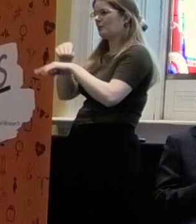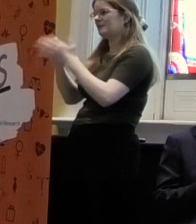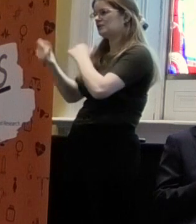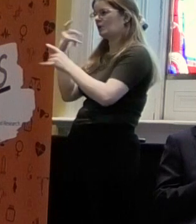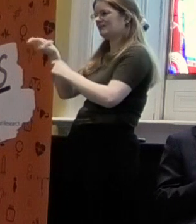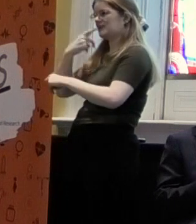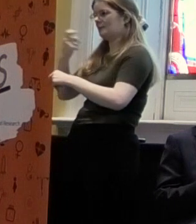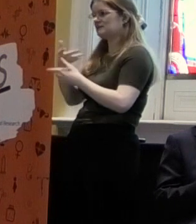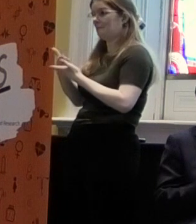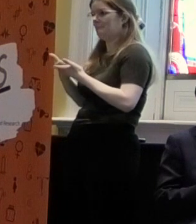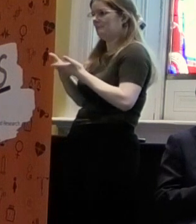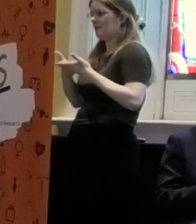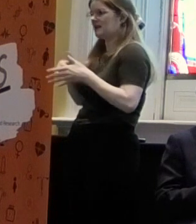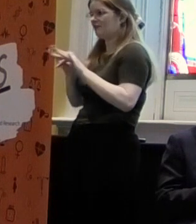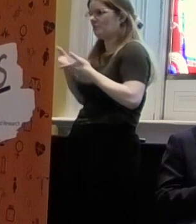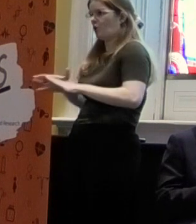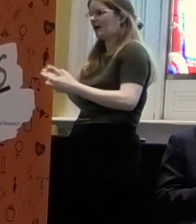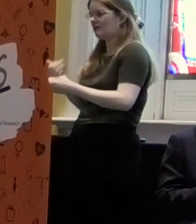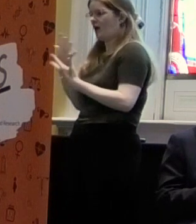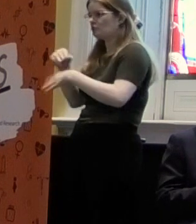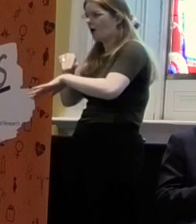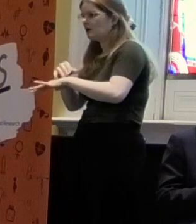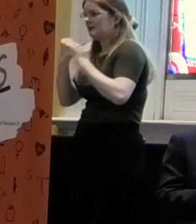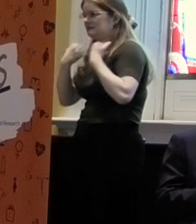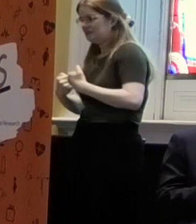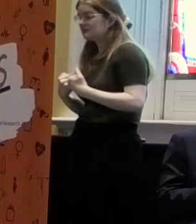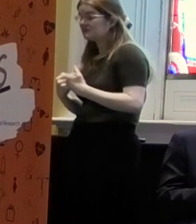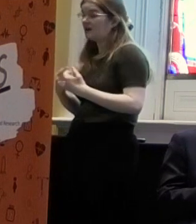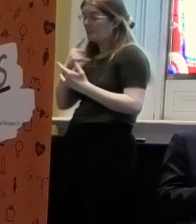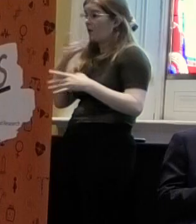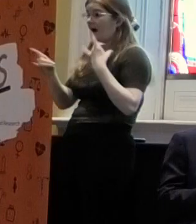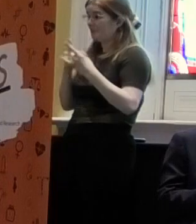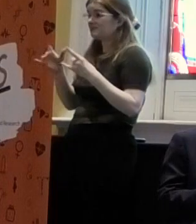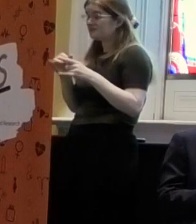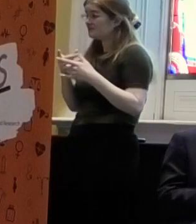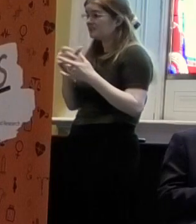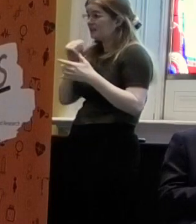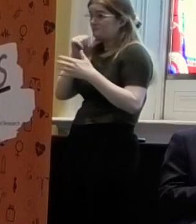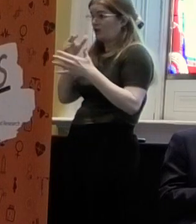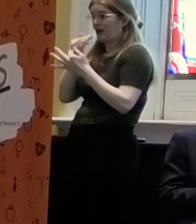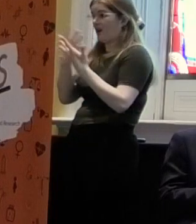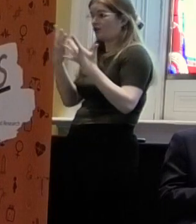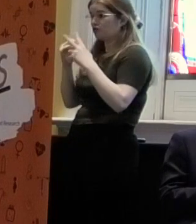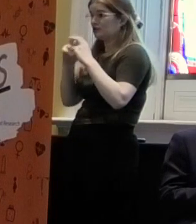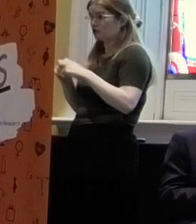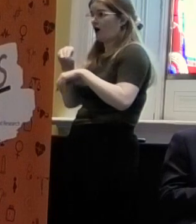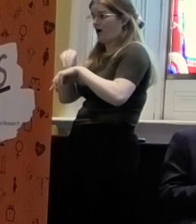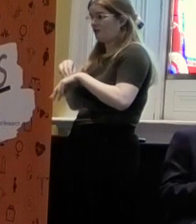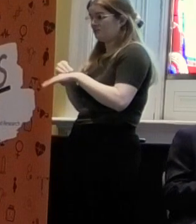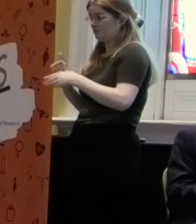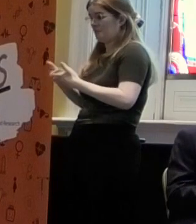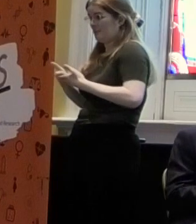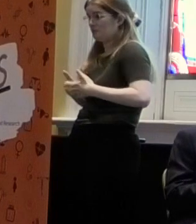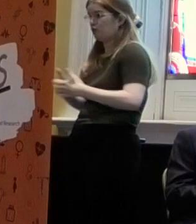that there was so little research done on pregnant patients, on fetuses, because in